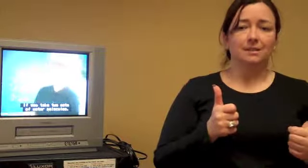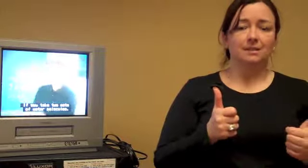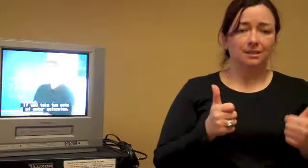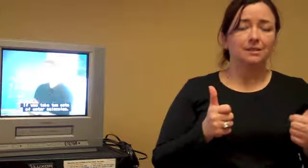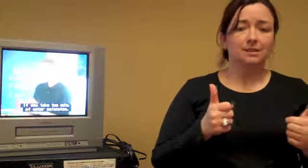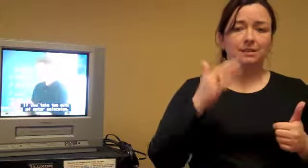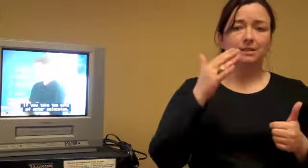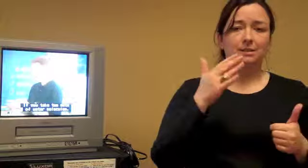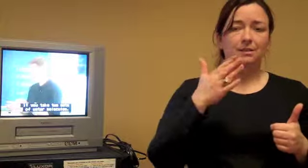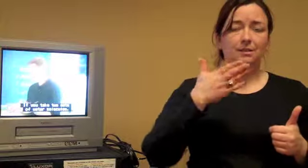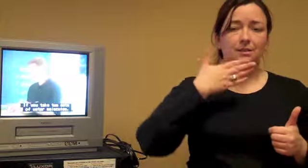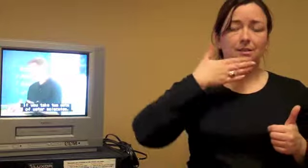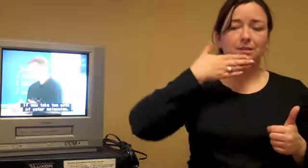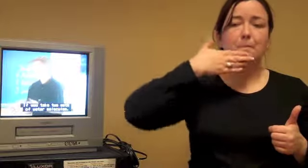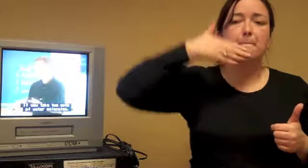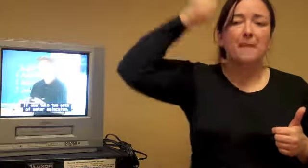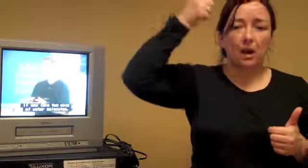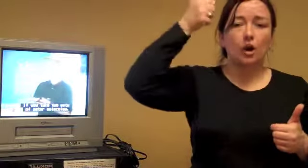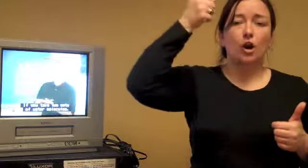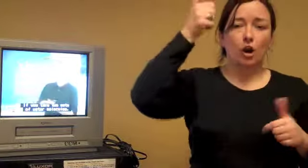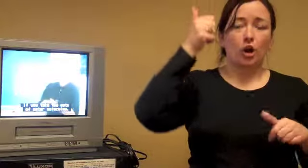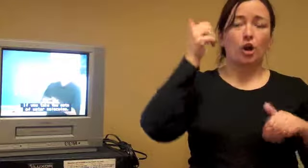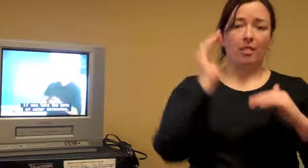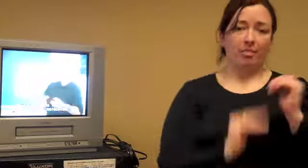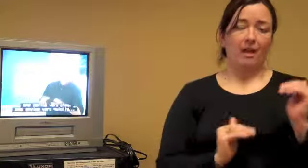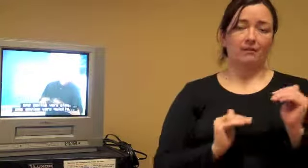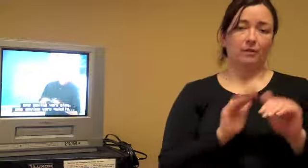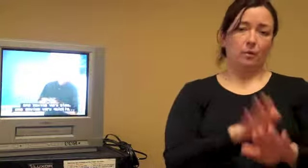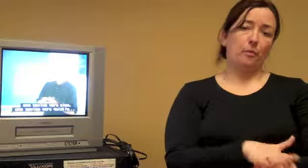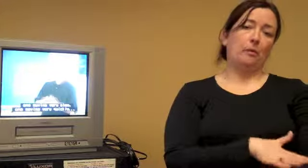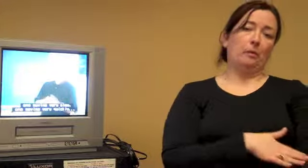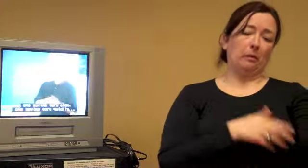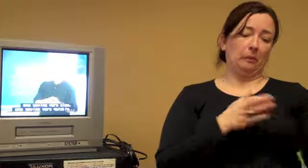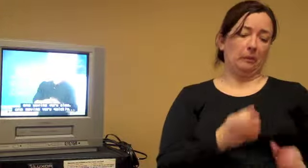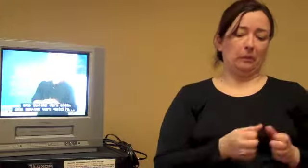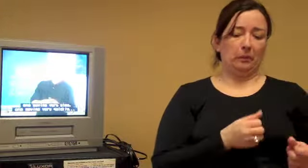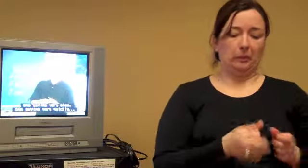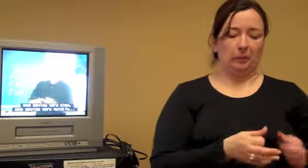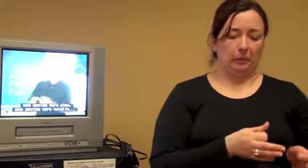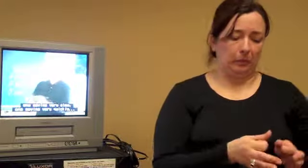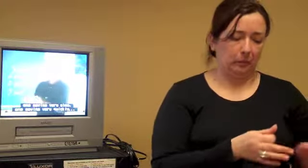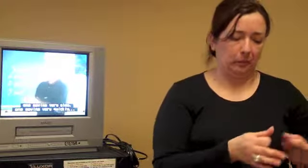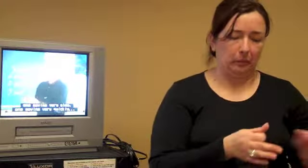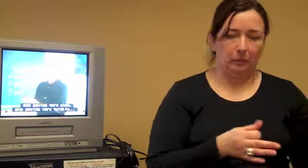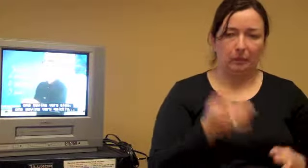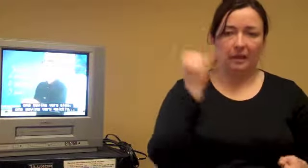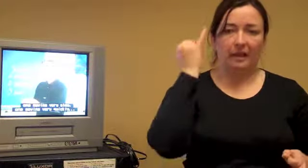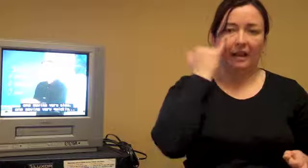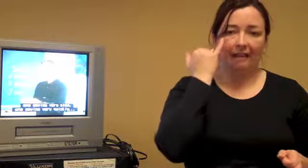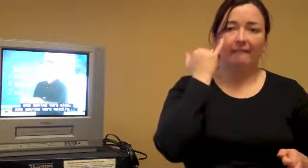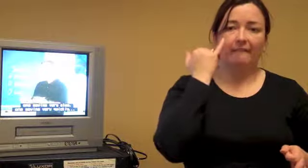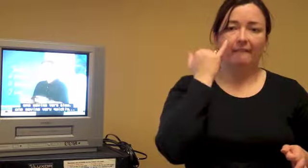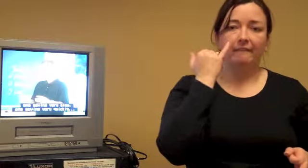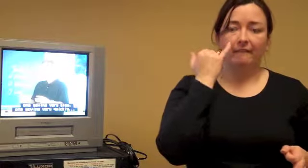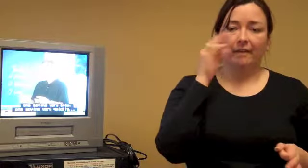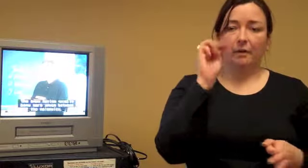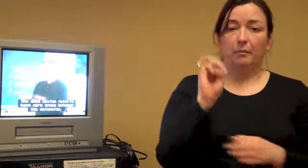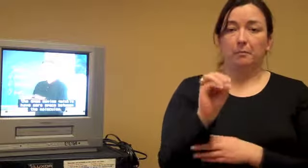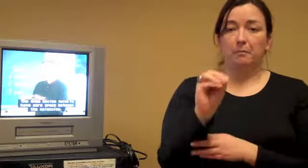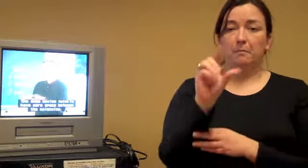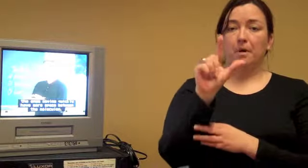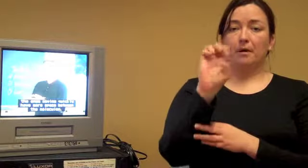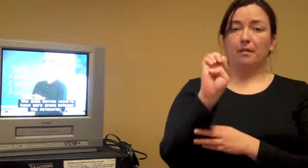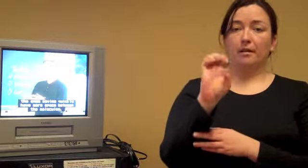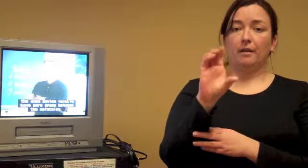If you take two sets of water molecules, one moving very slow, one moving very quickly, the